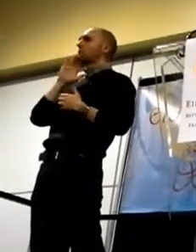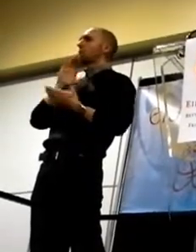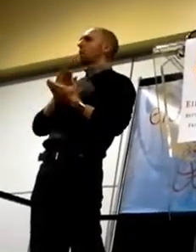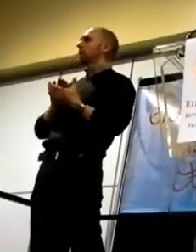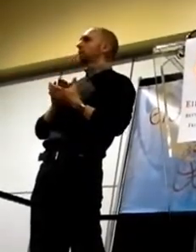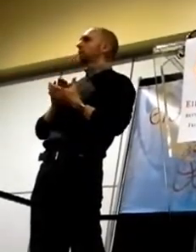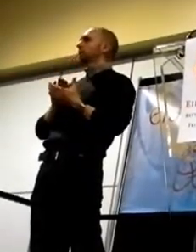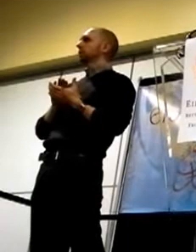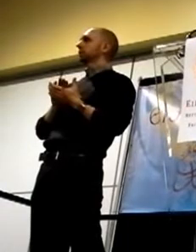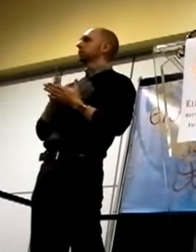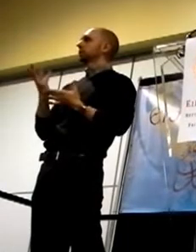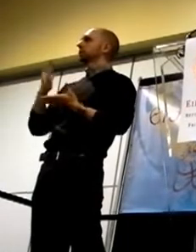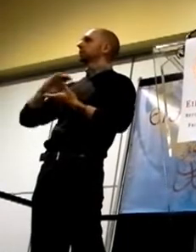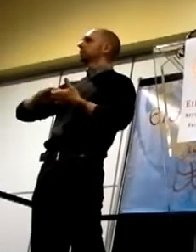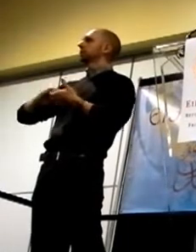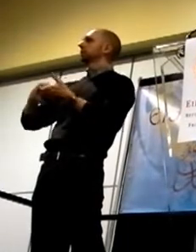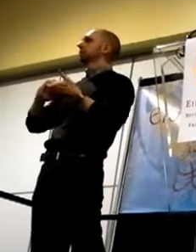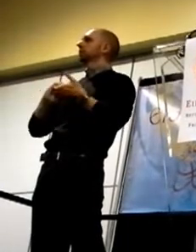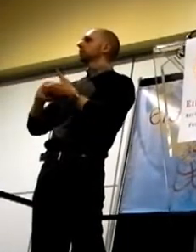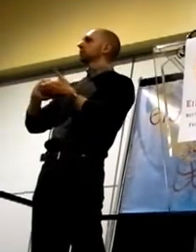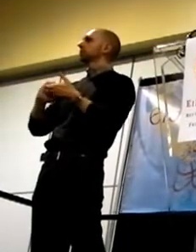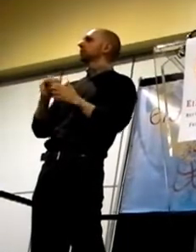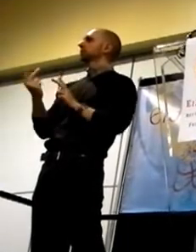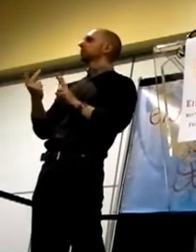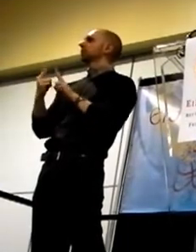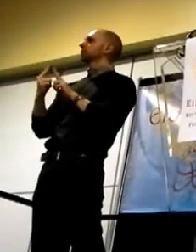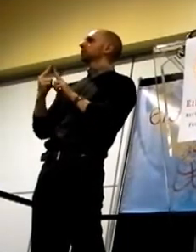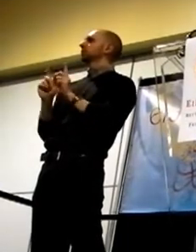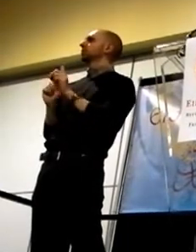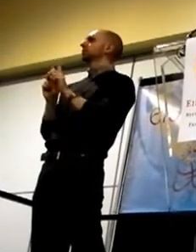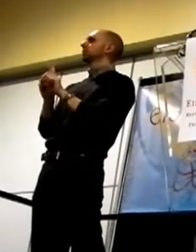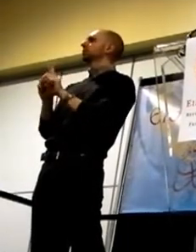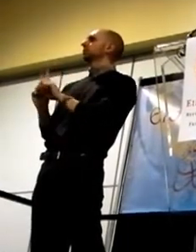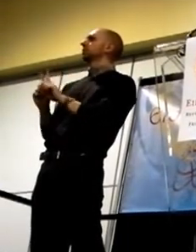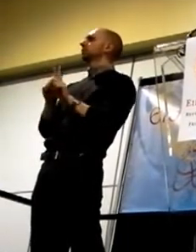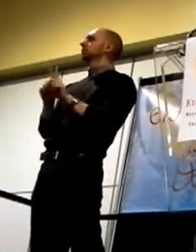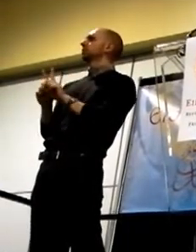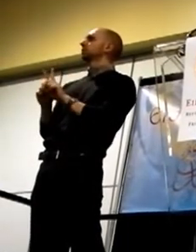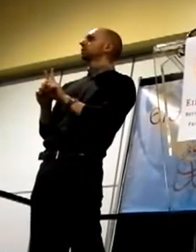They are your apparel and you are their apparel, and you are apparel to them.